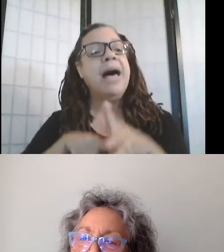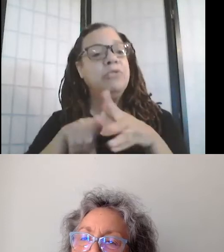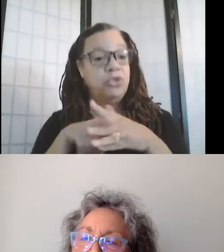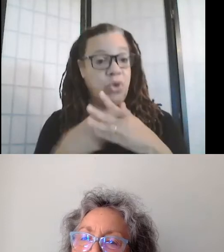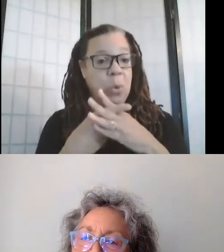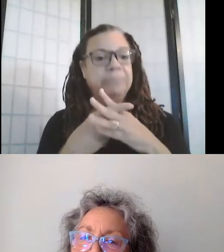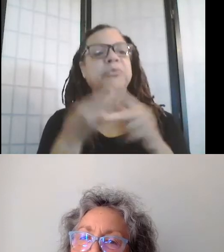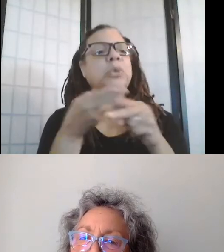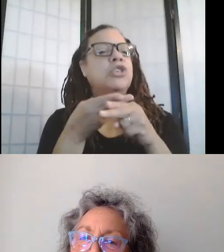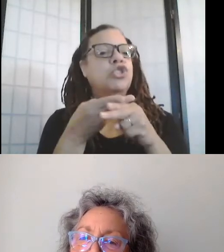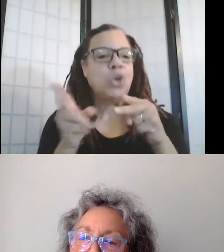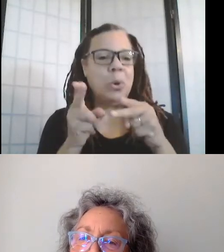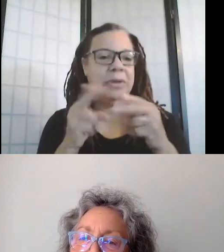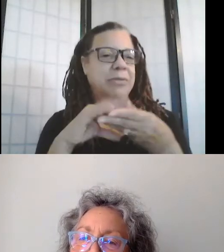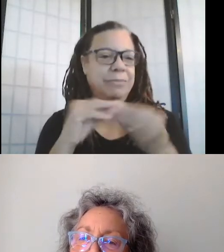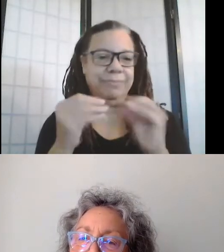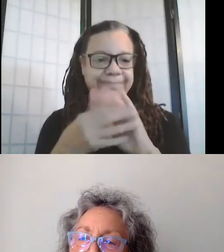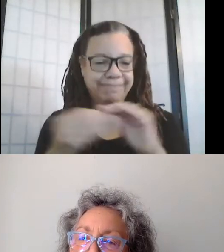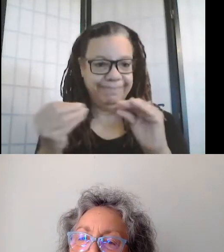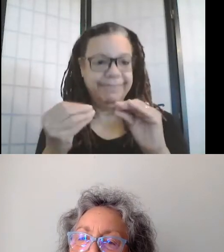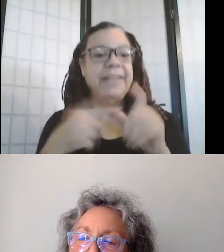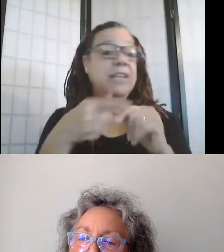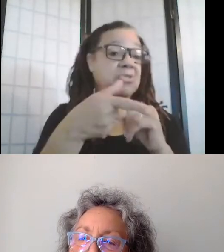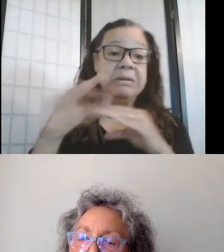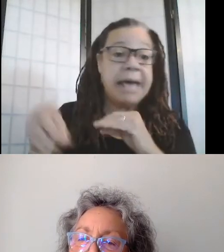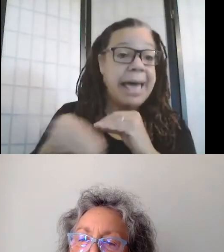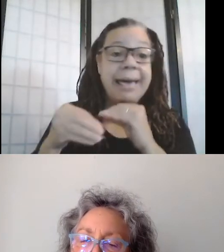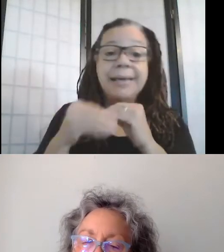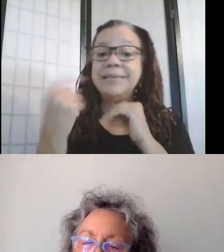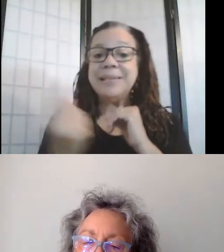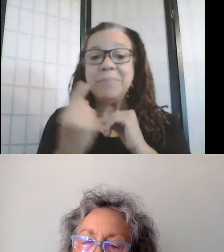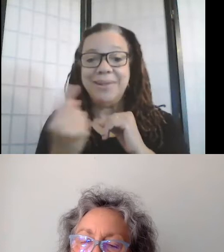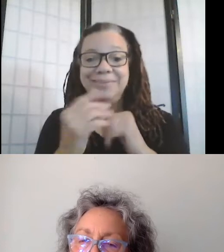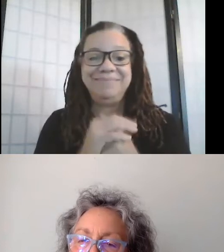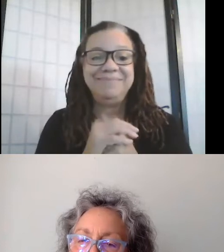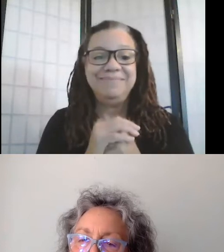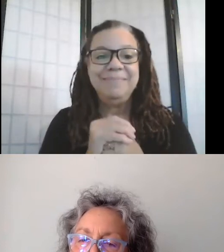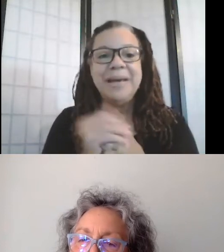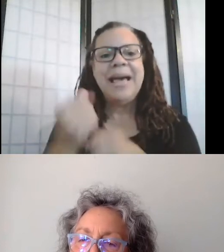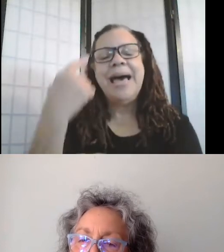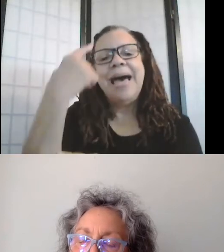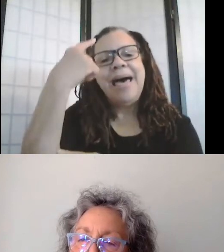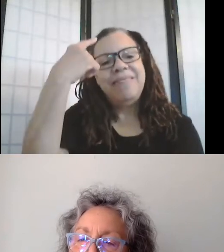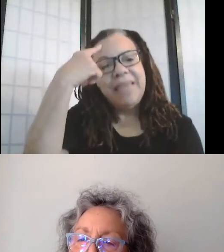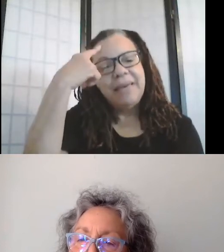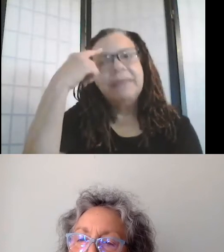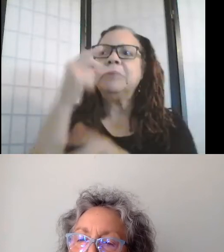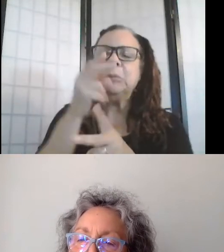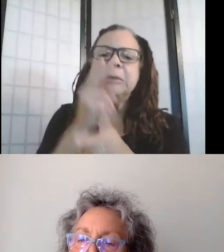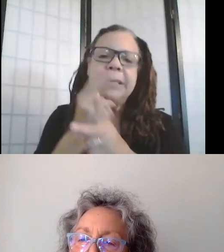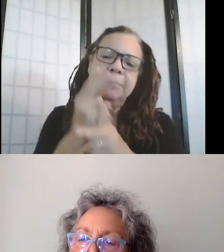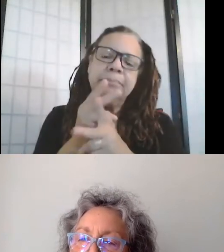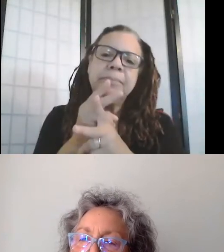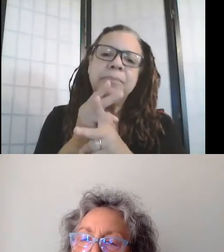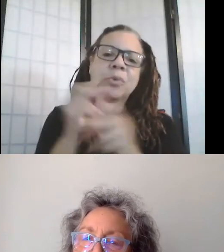very short piece and then maybe use that to talk about other things. I think I'm going to really stick with